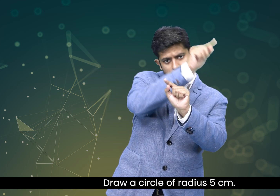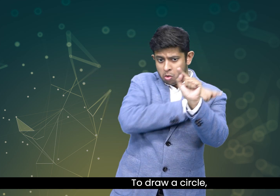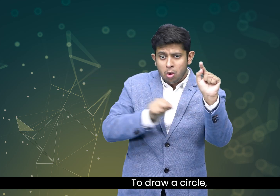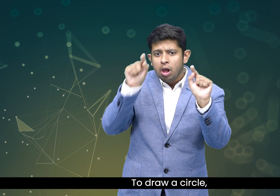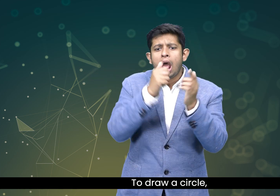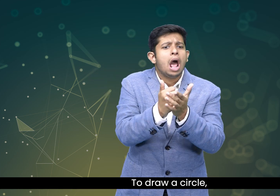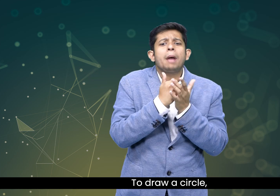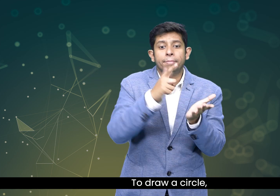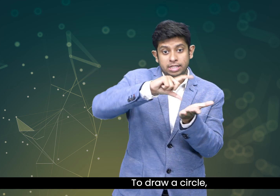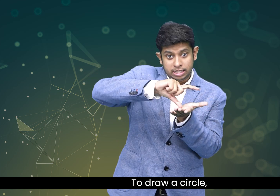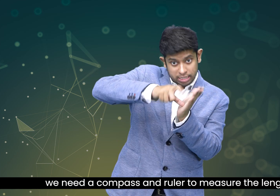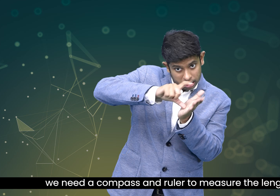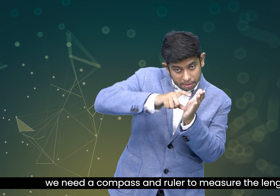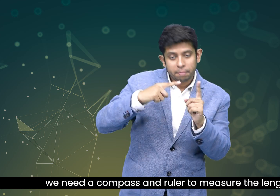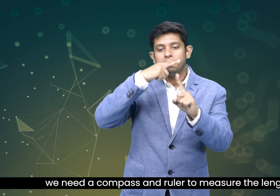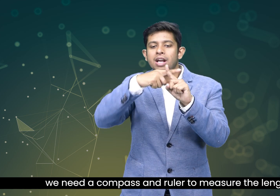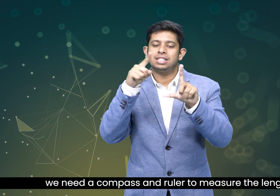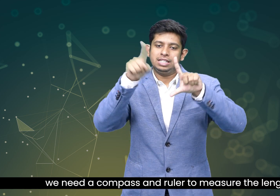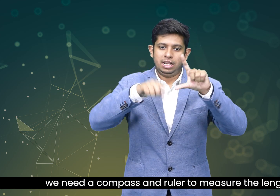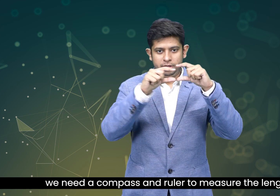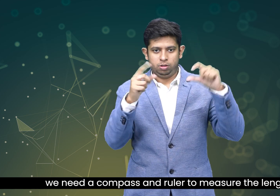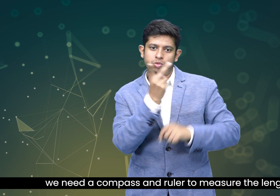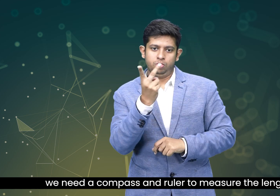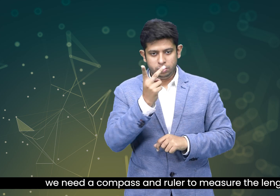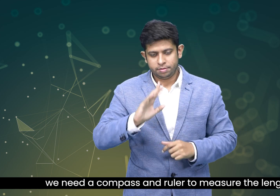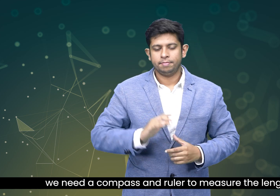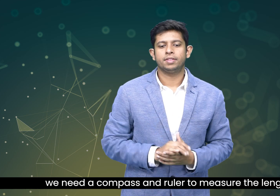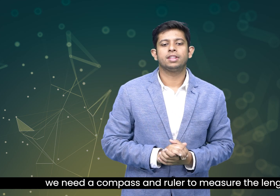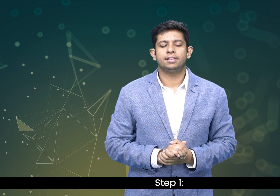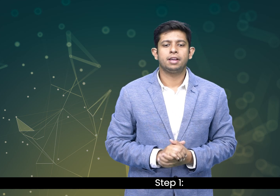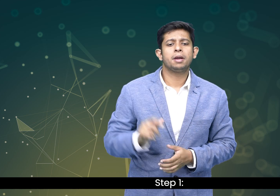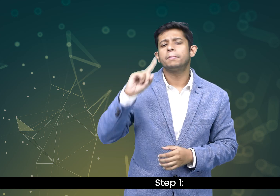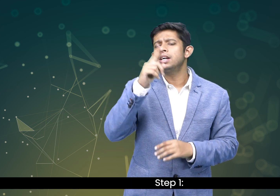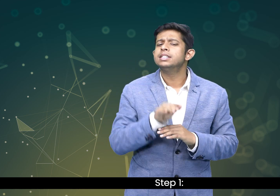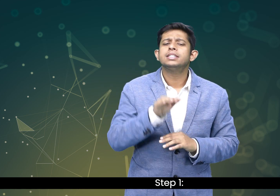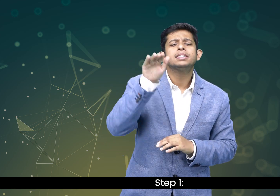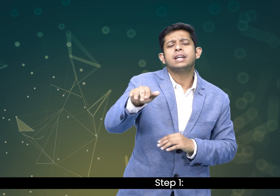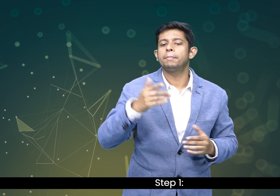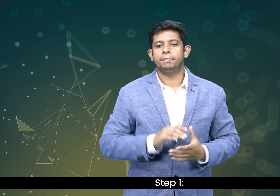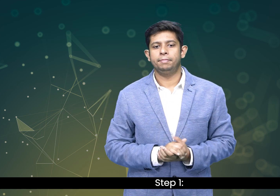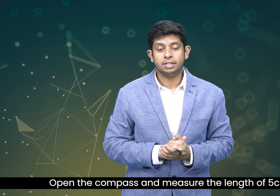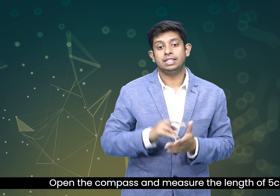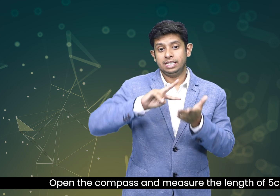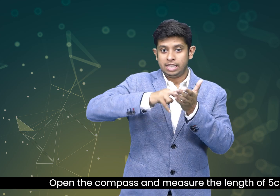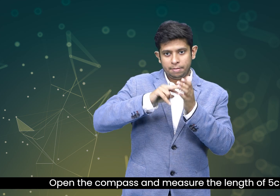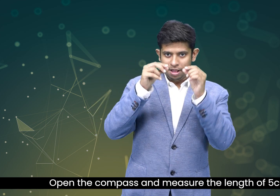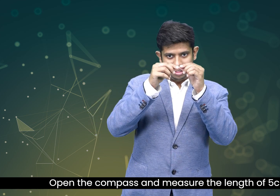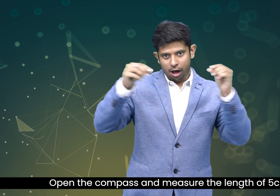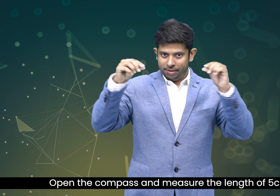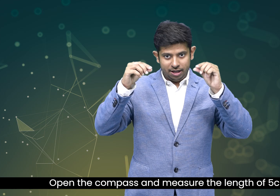To draw a circle, we need a compass and ruler to measure the length. Step 1. Open the